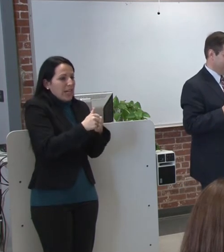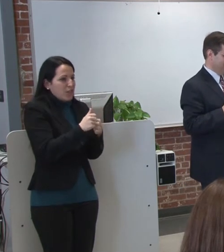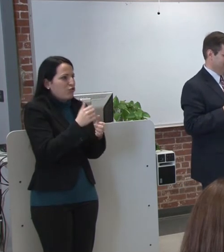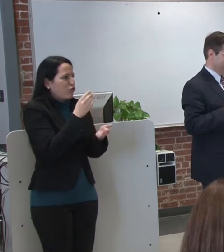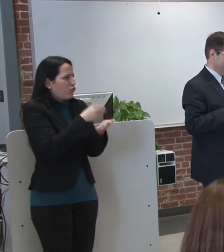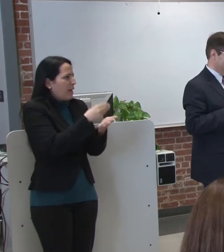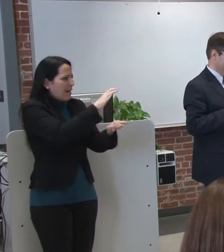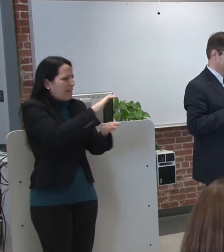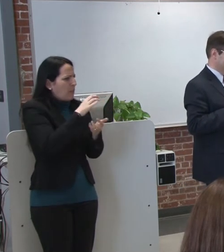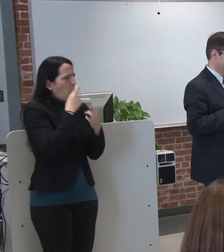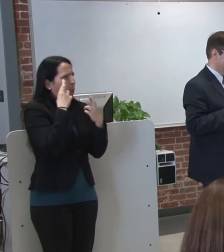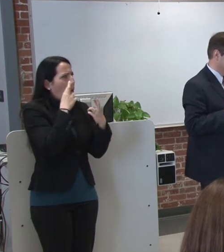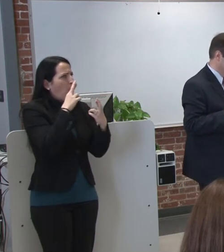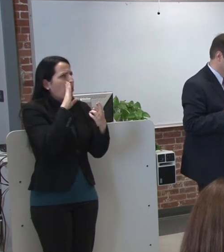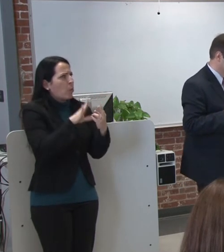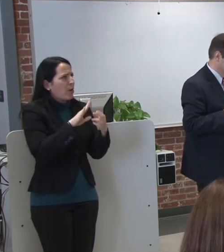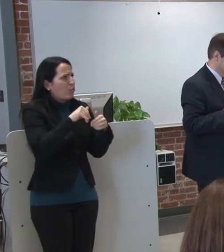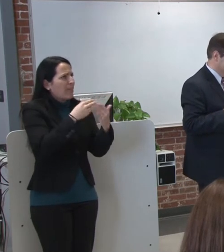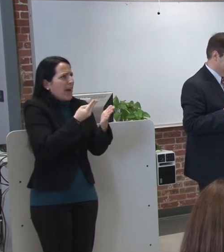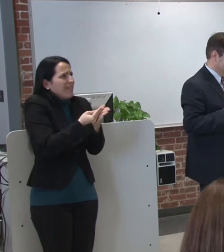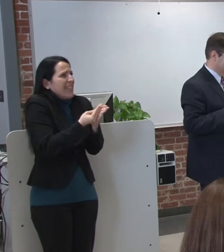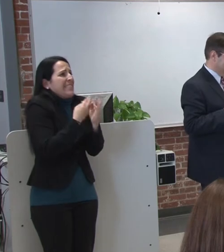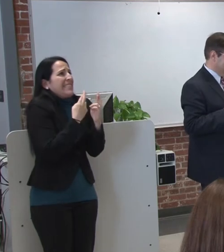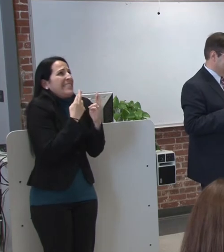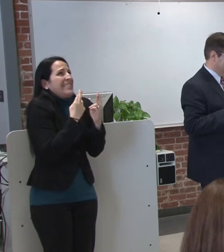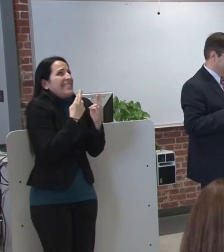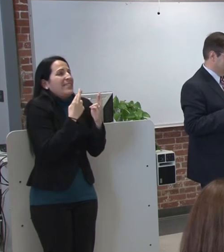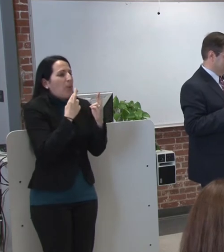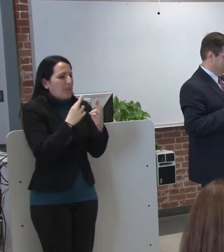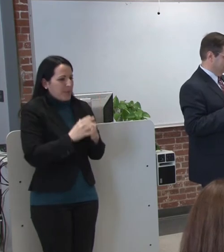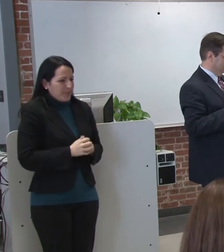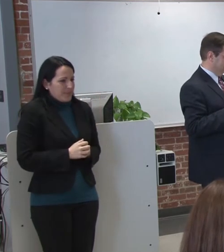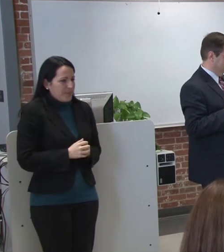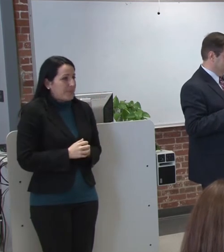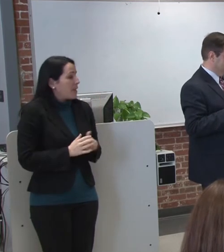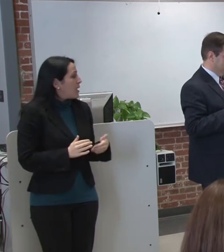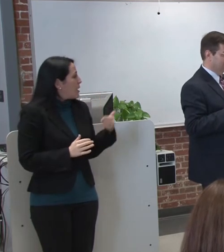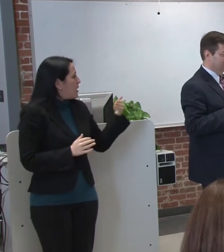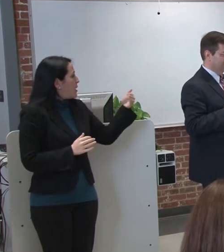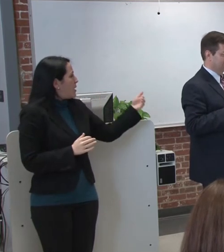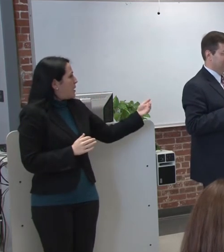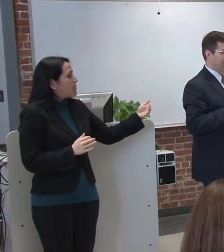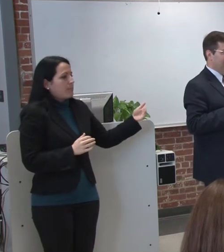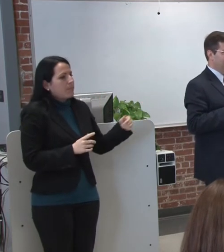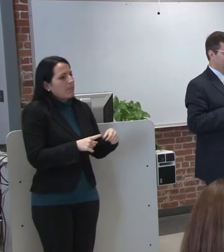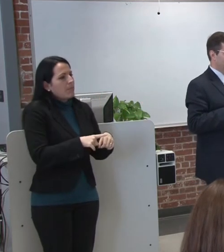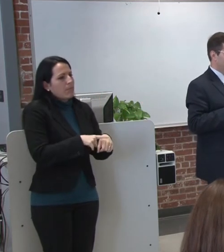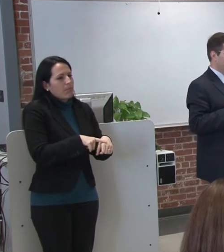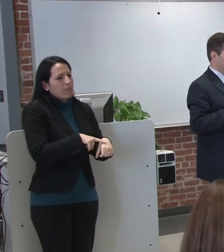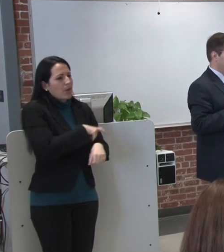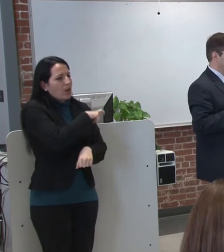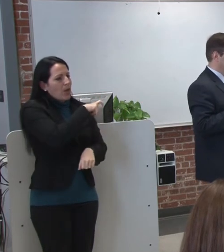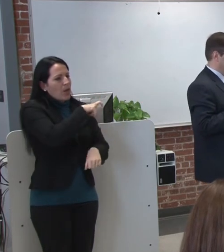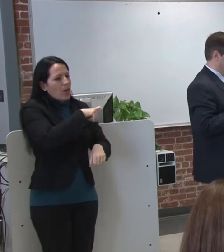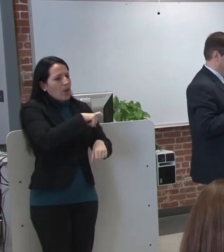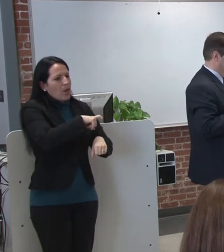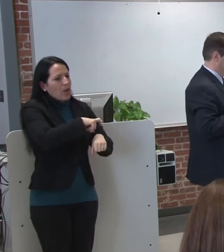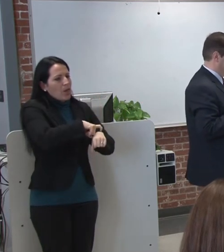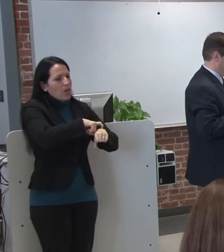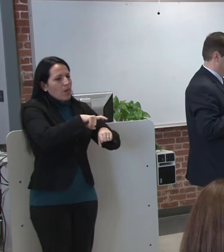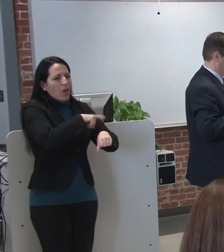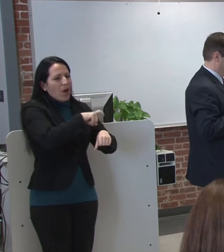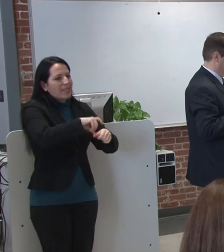our fingers crossed for that. To Pat's left is another longtime partner, Bill Perkins